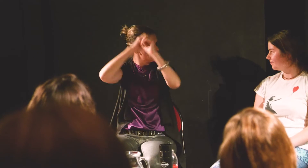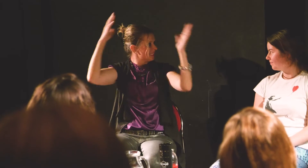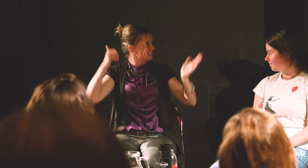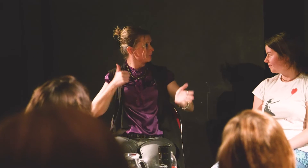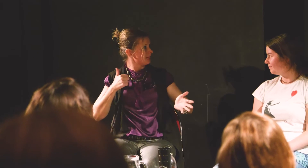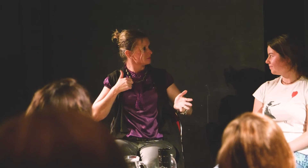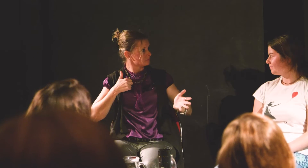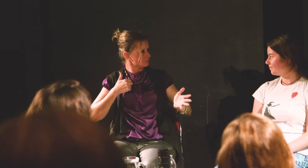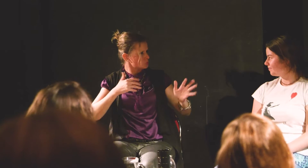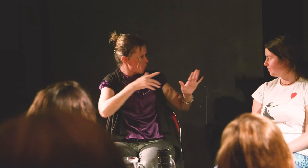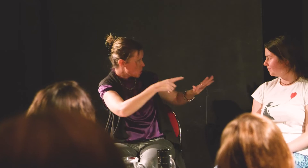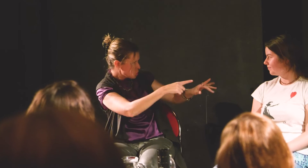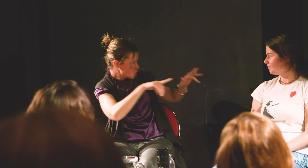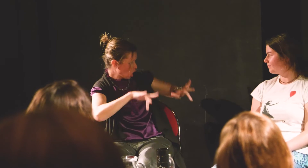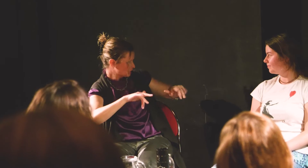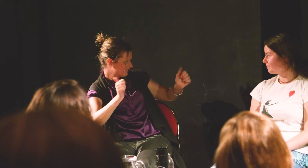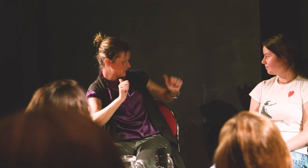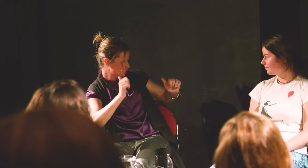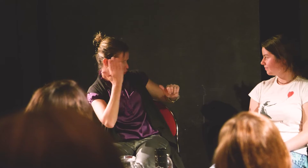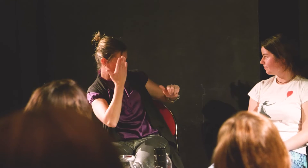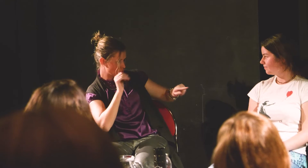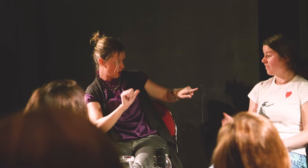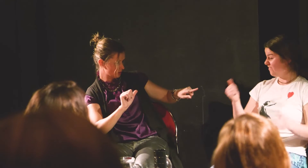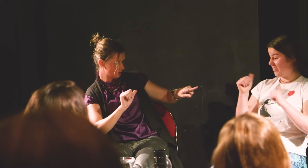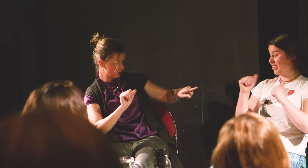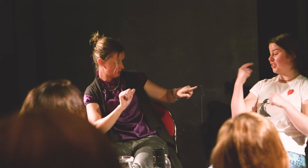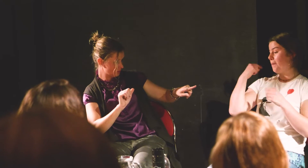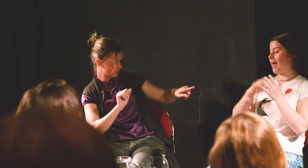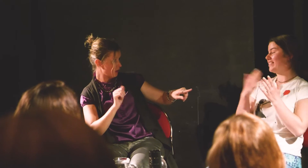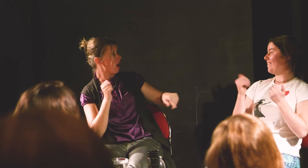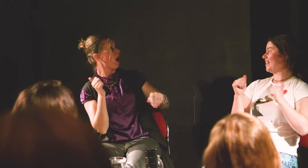The world is your horizon. Sorry, the world is your oyster.